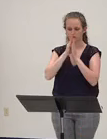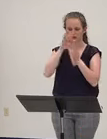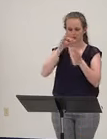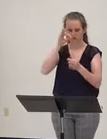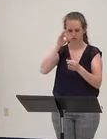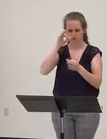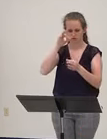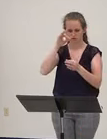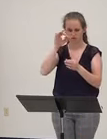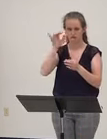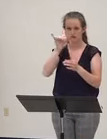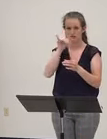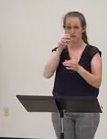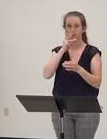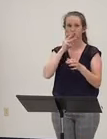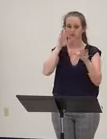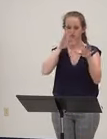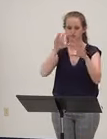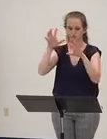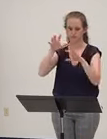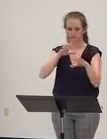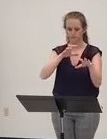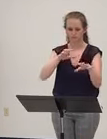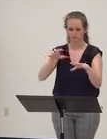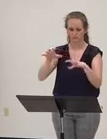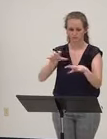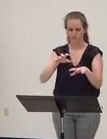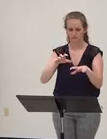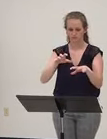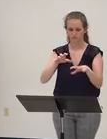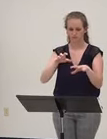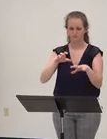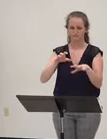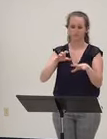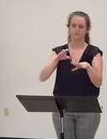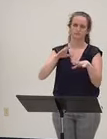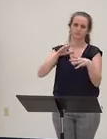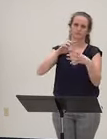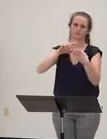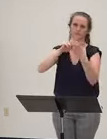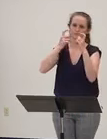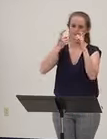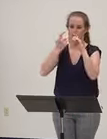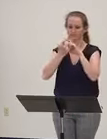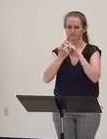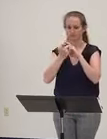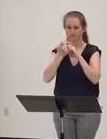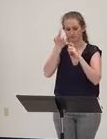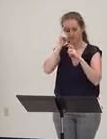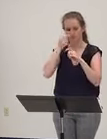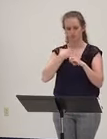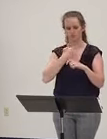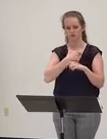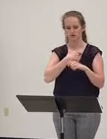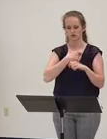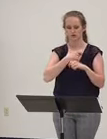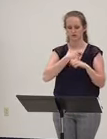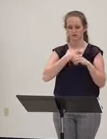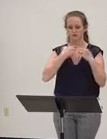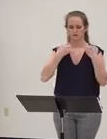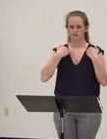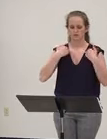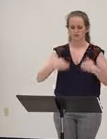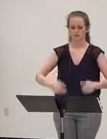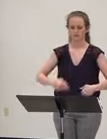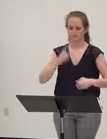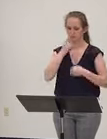By sending down your spirit upon them like the dewfall, so that they may become for us